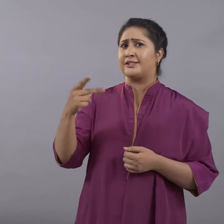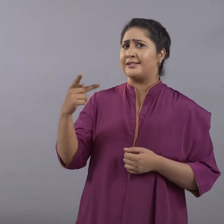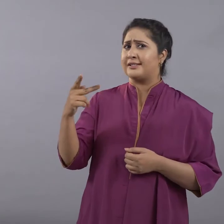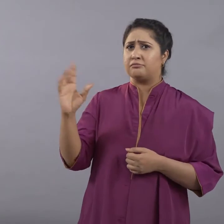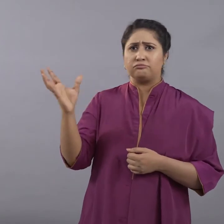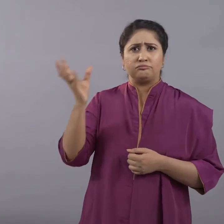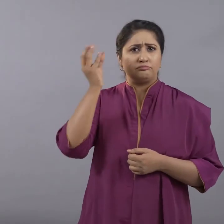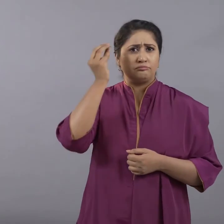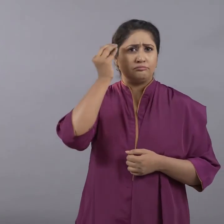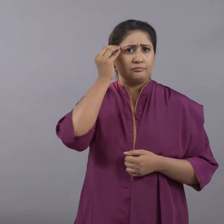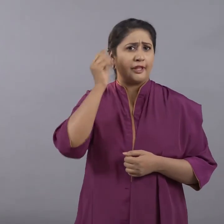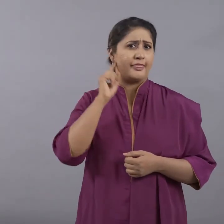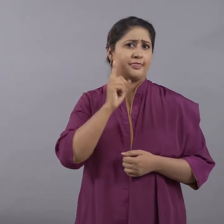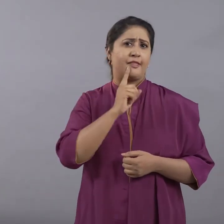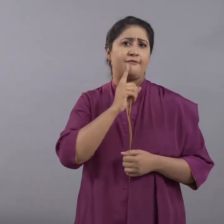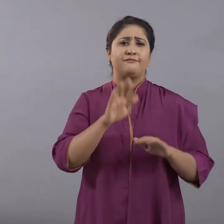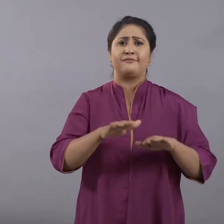for deaf students.